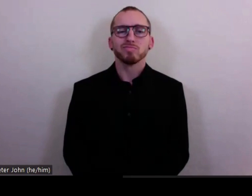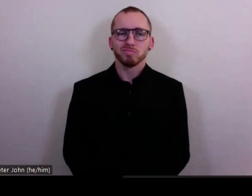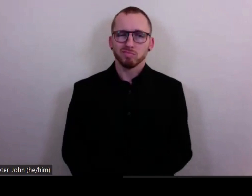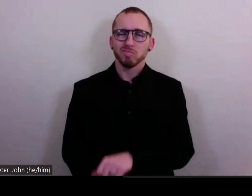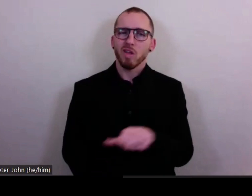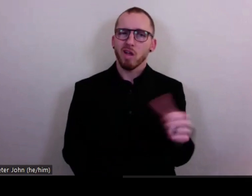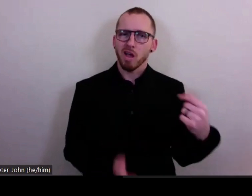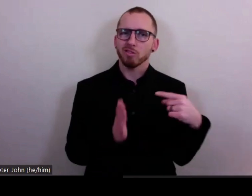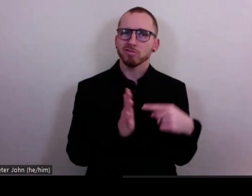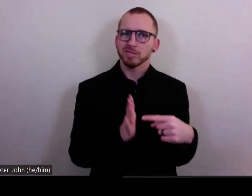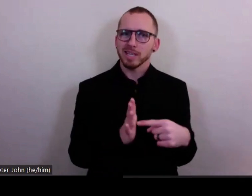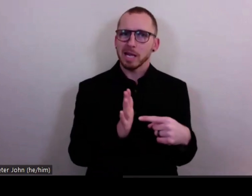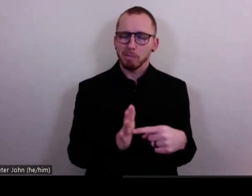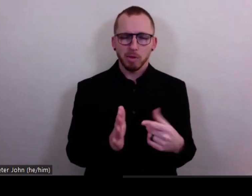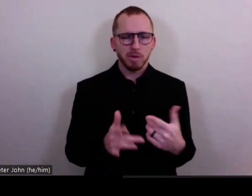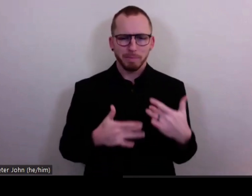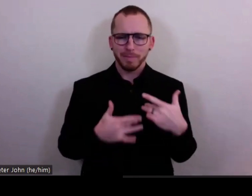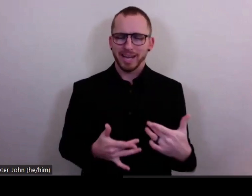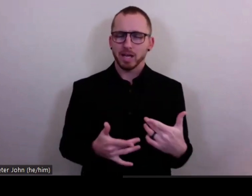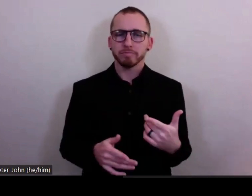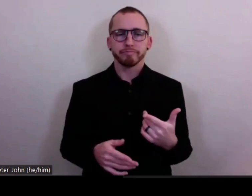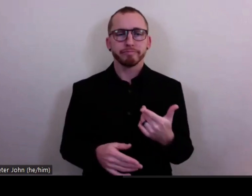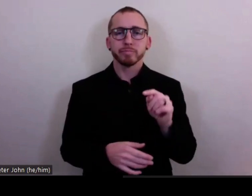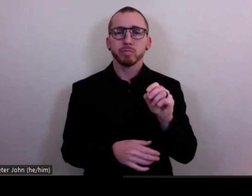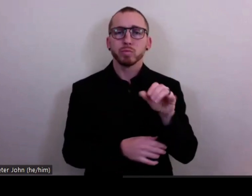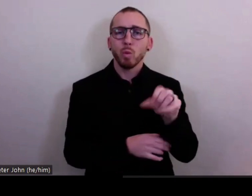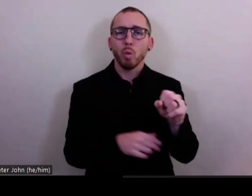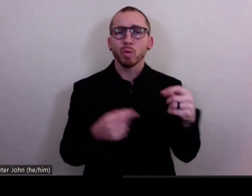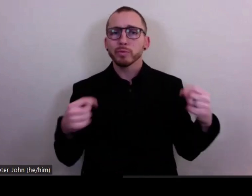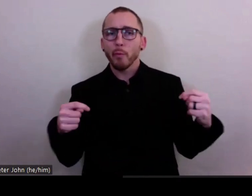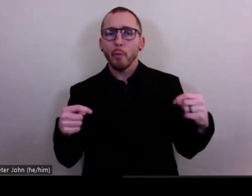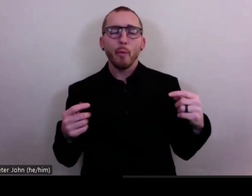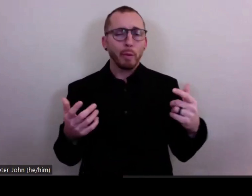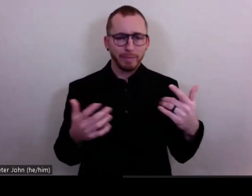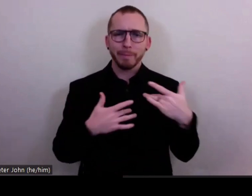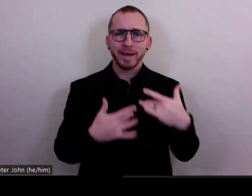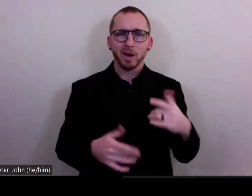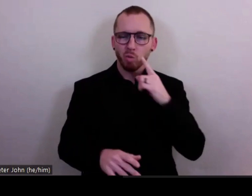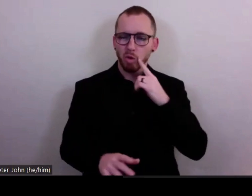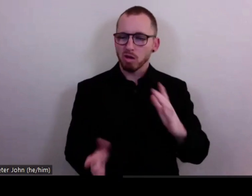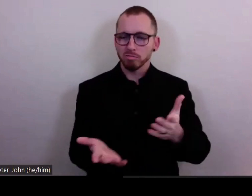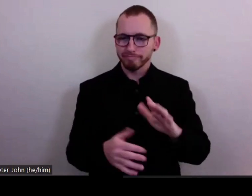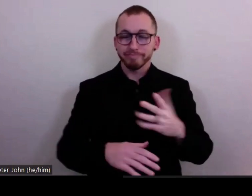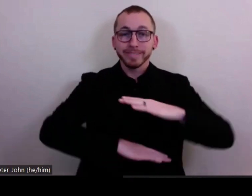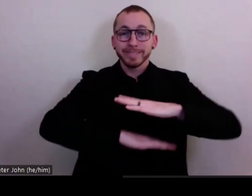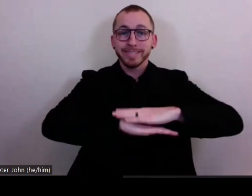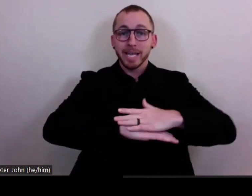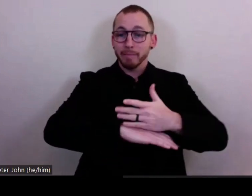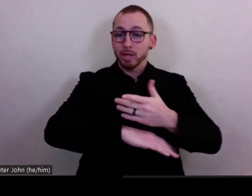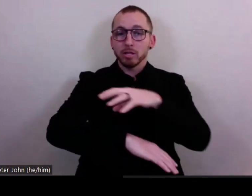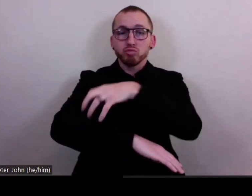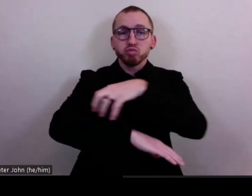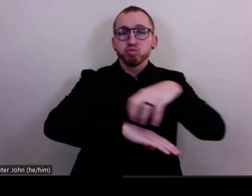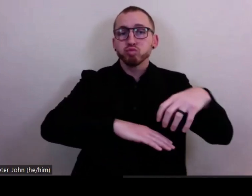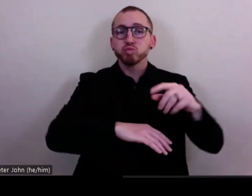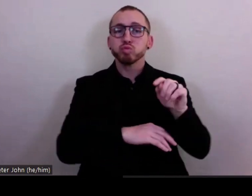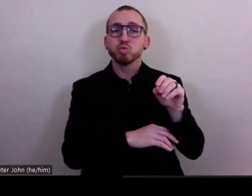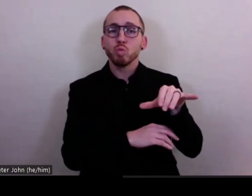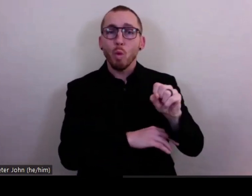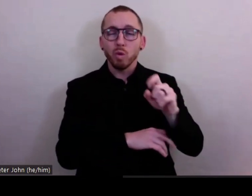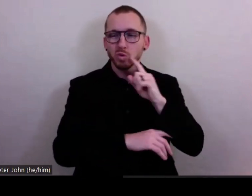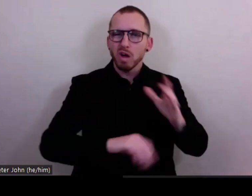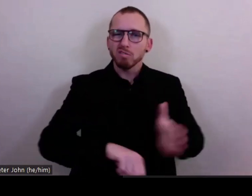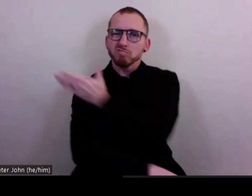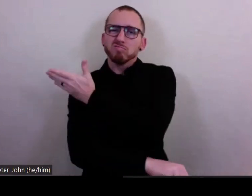like high tables or the top of the dollhouse. A lot of just kind of play that is erratic, and